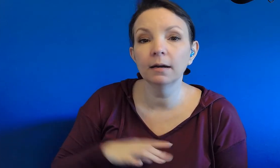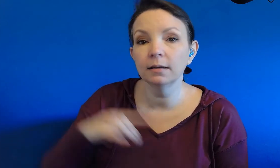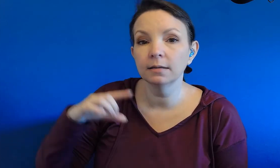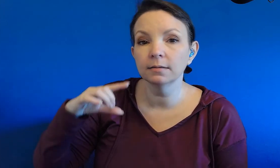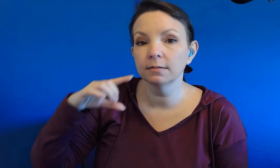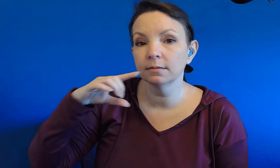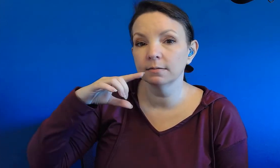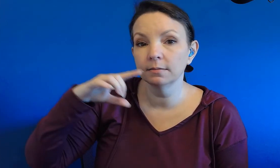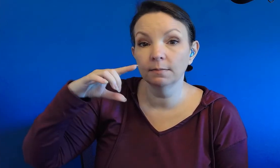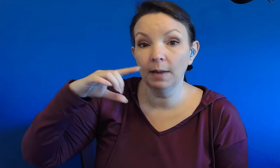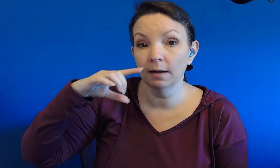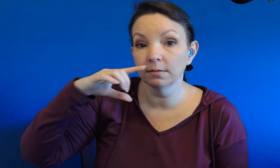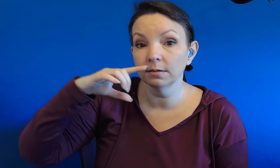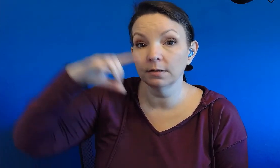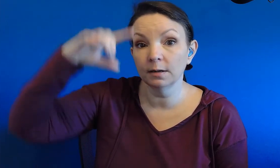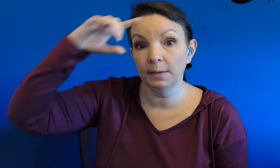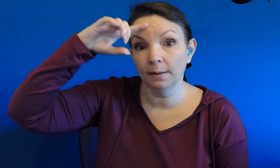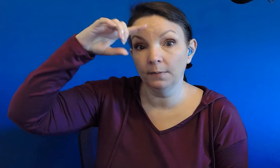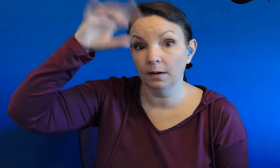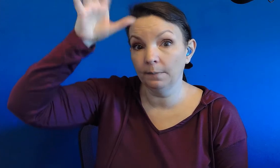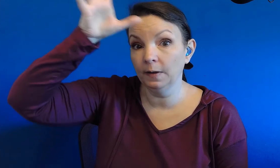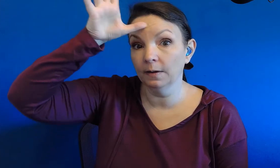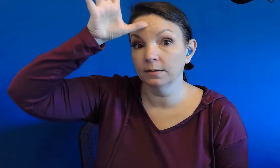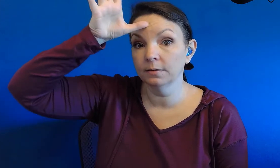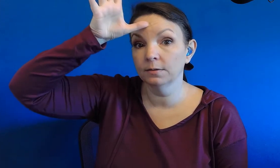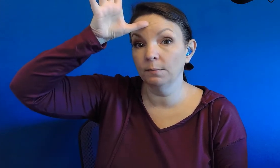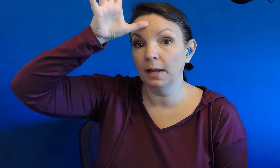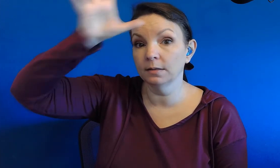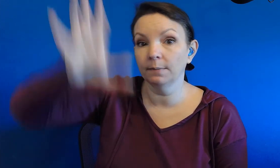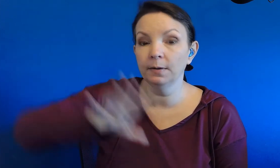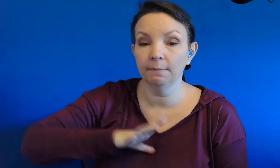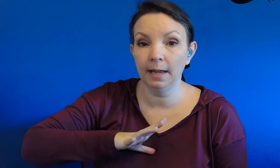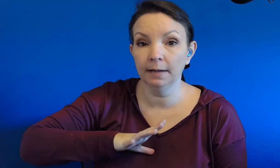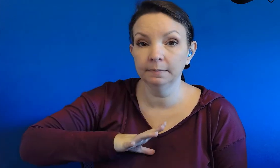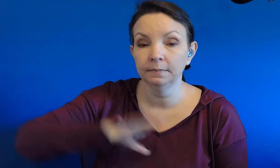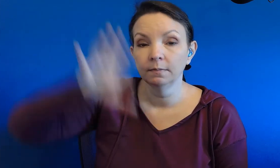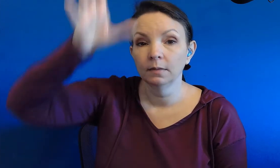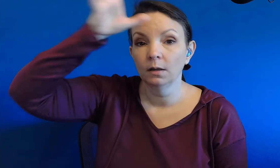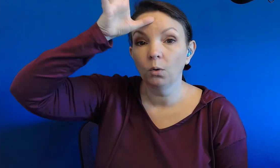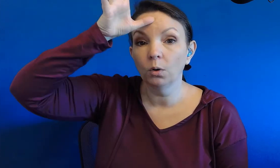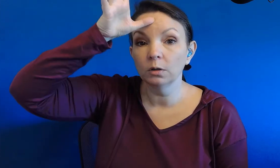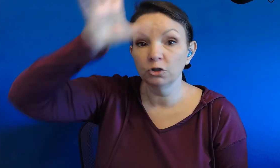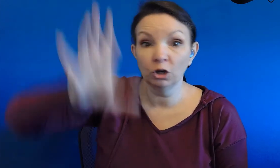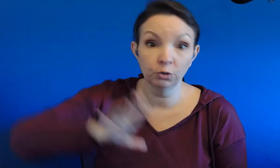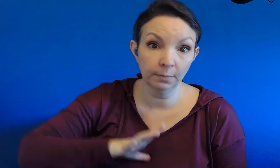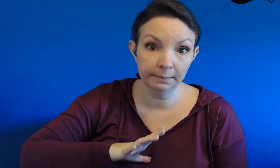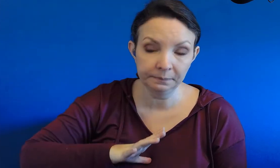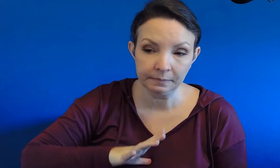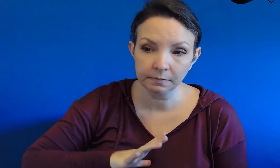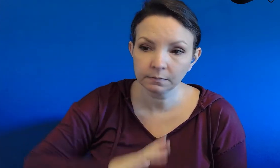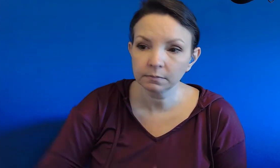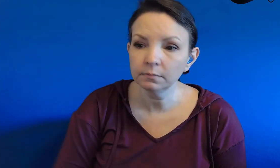is male, so he's going to be up here. So man's up here, man or gentleman.